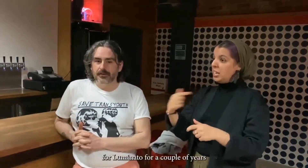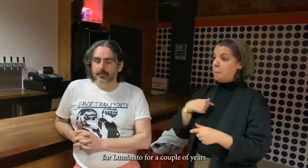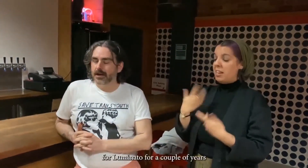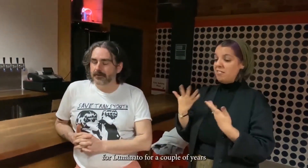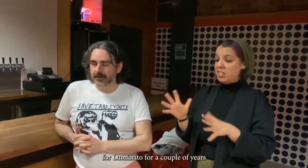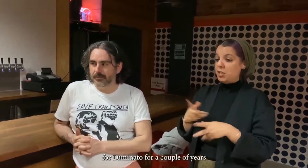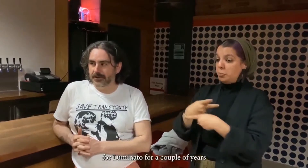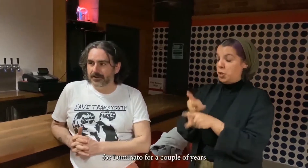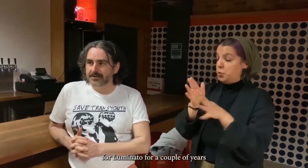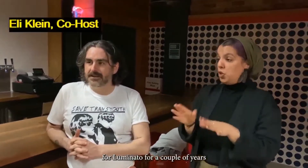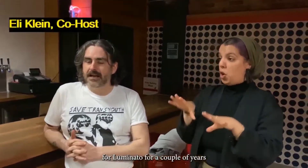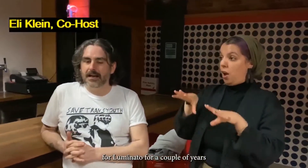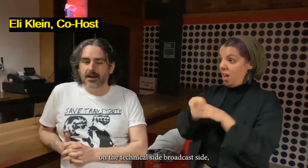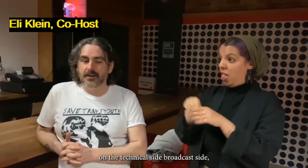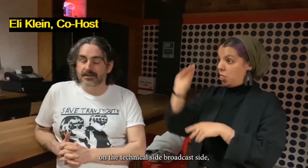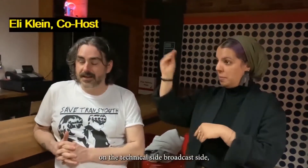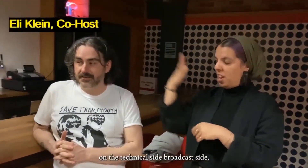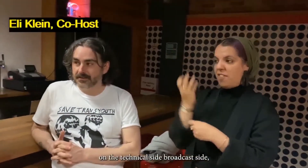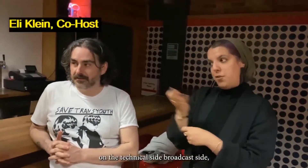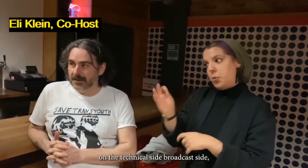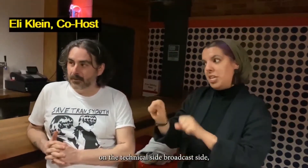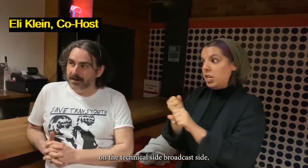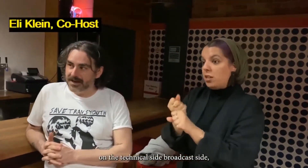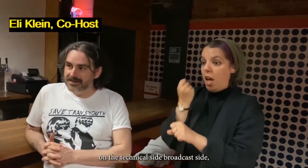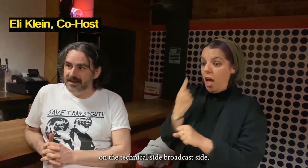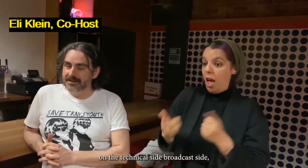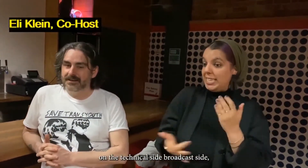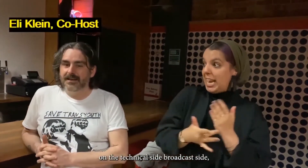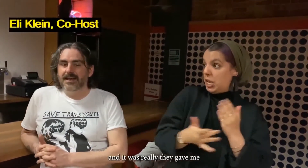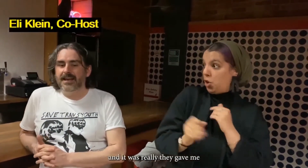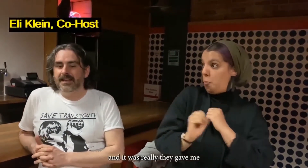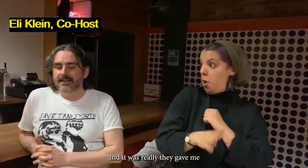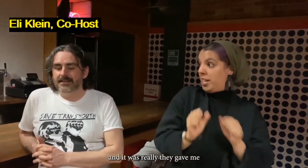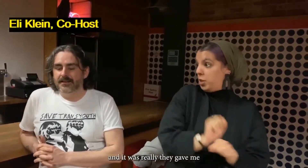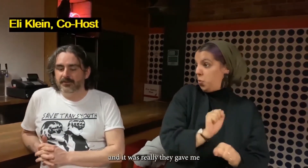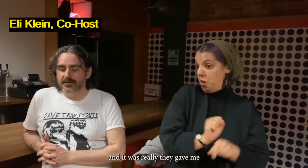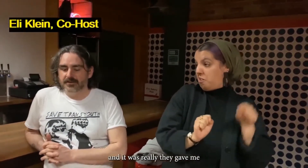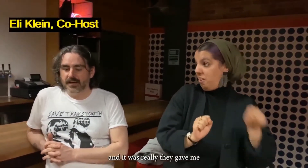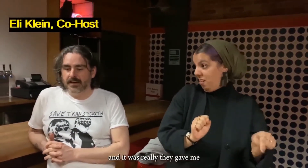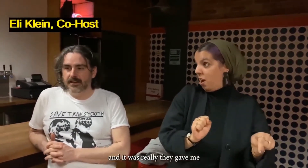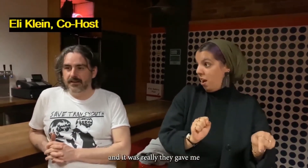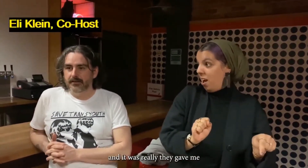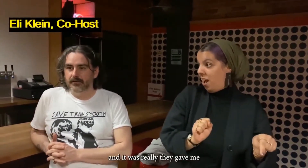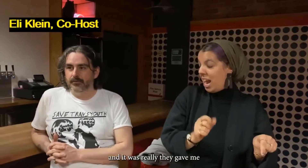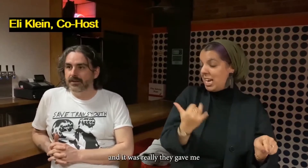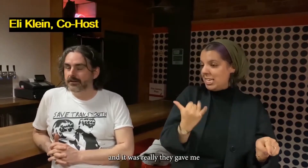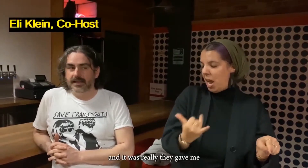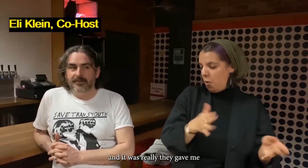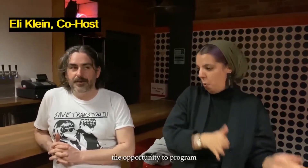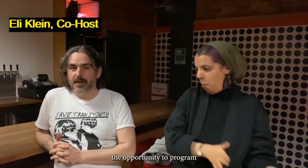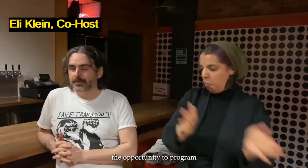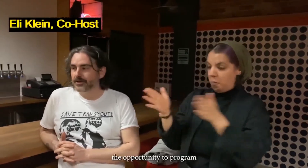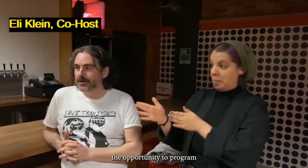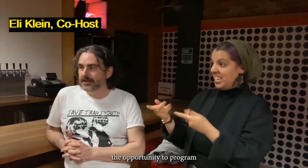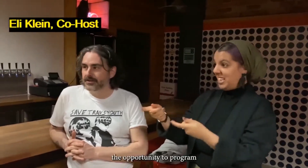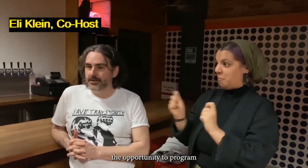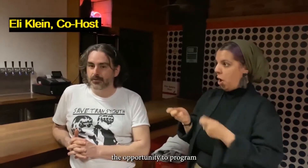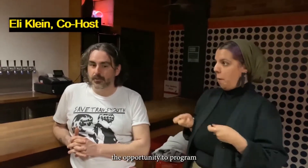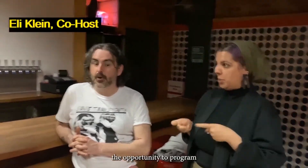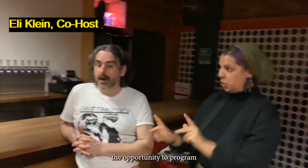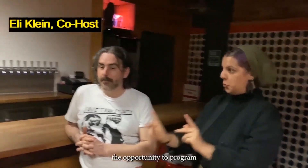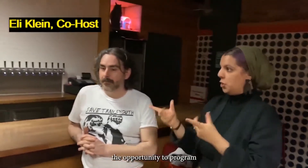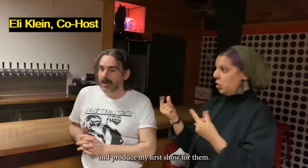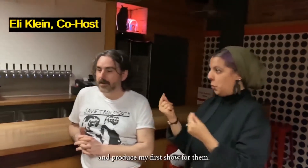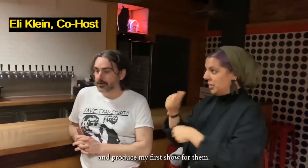producer with Luminato for a couple of years on the technical, broadcast side. And it was really, they gave me the opportunity